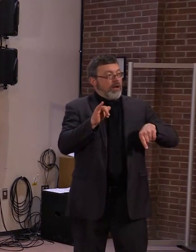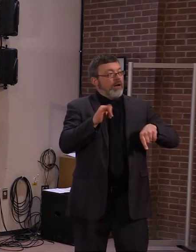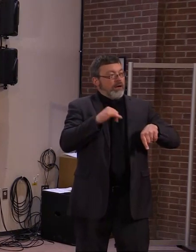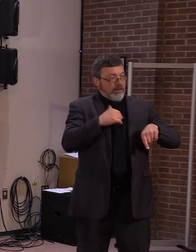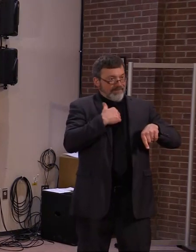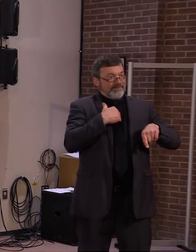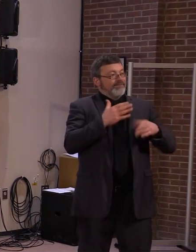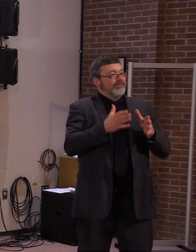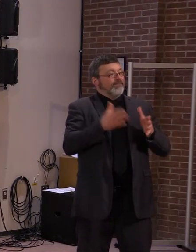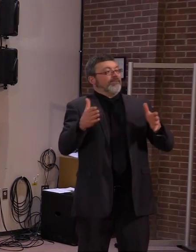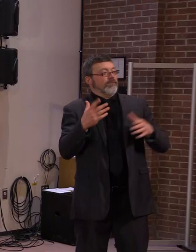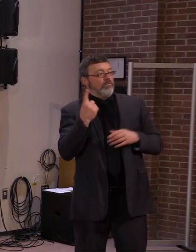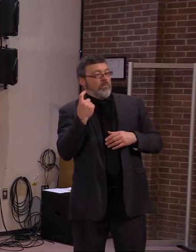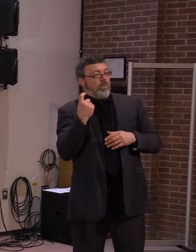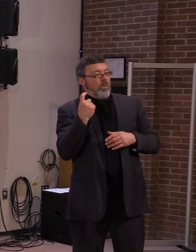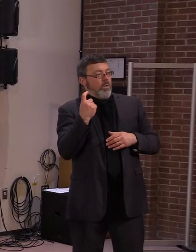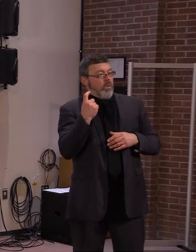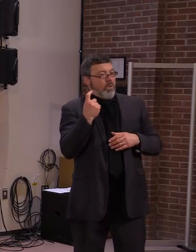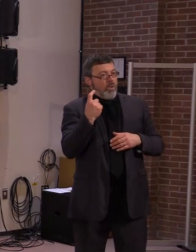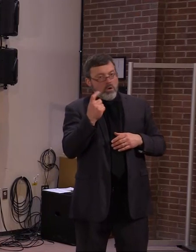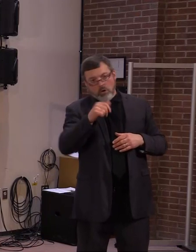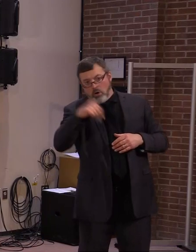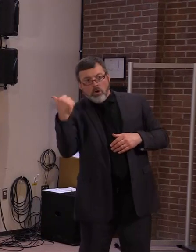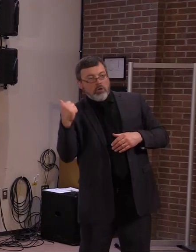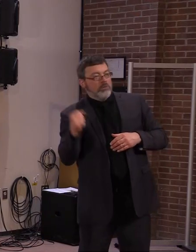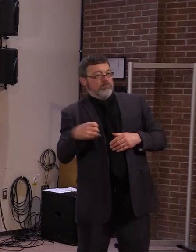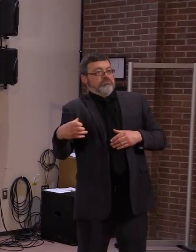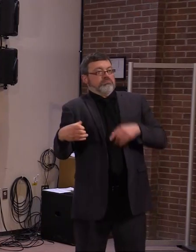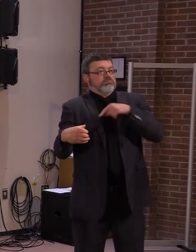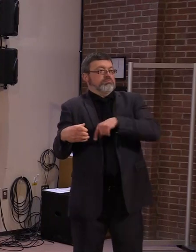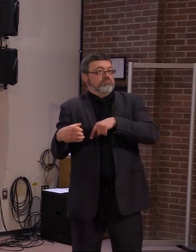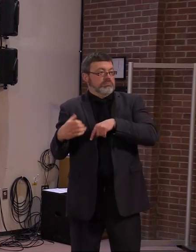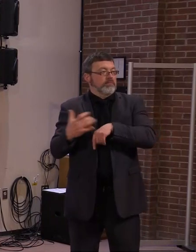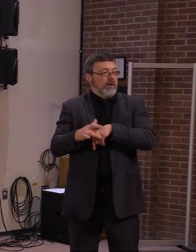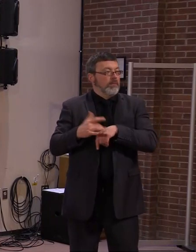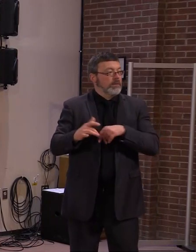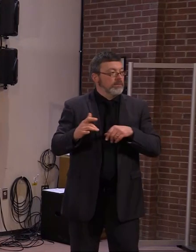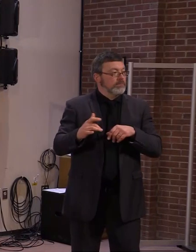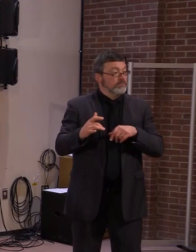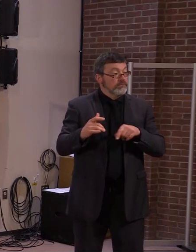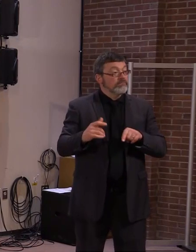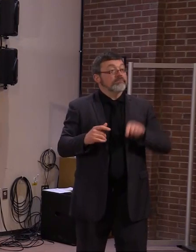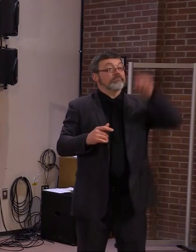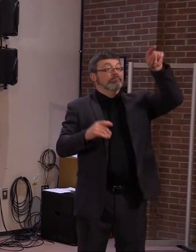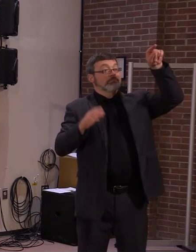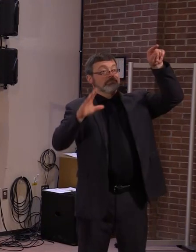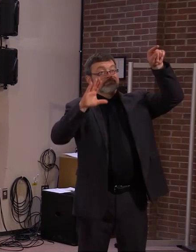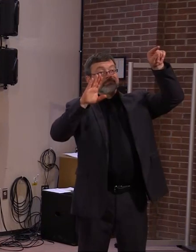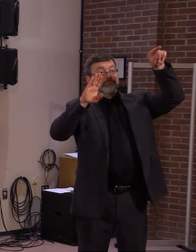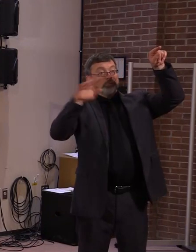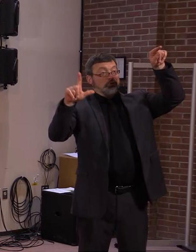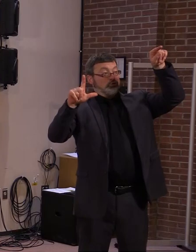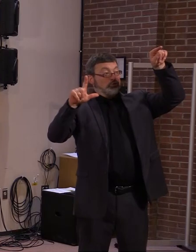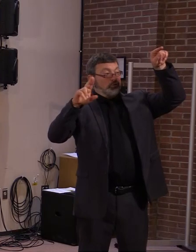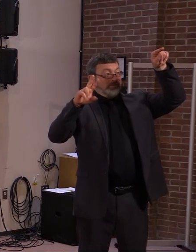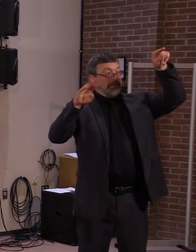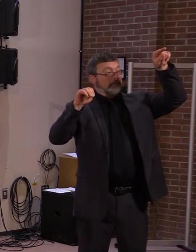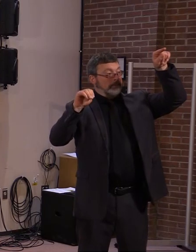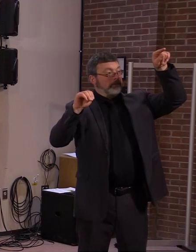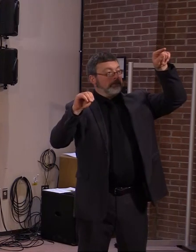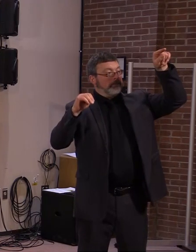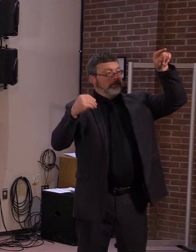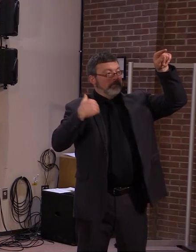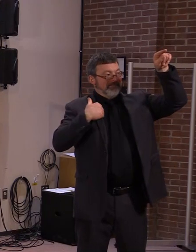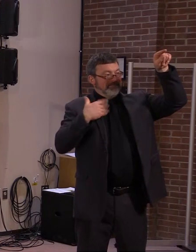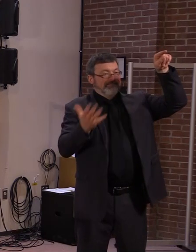in operation soon. The University of Vermont Medical Center and Northwestern Medical Center are slated to add 5